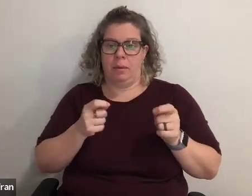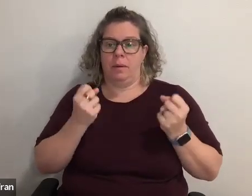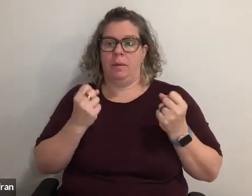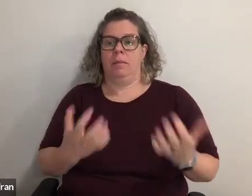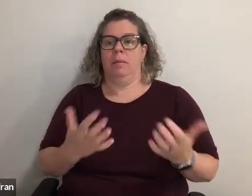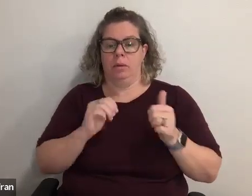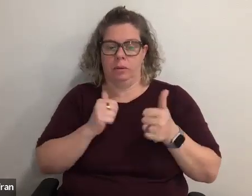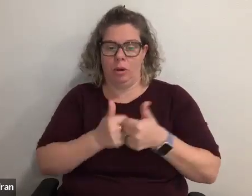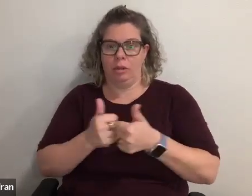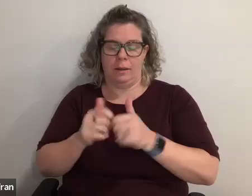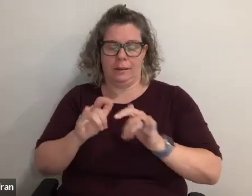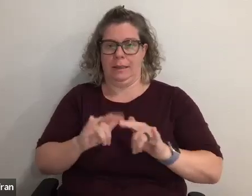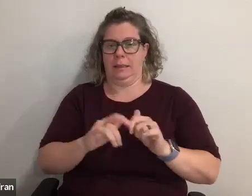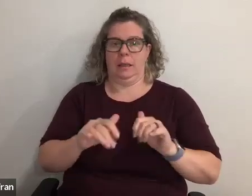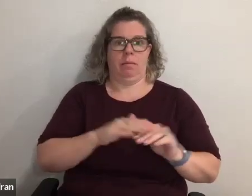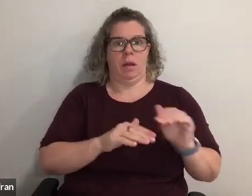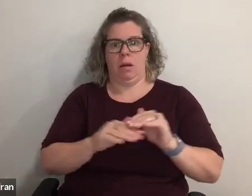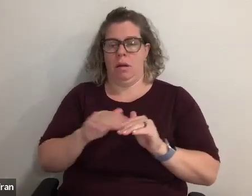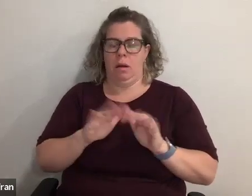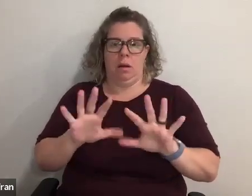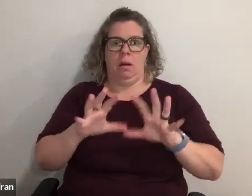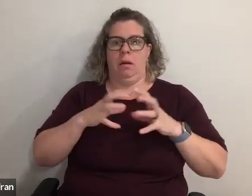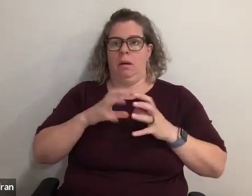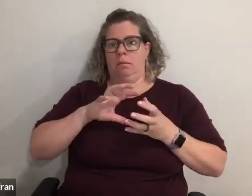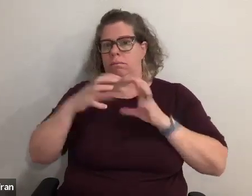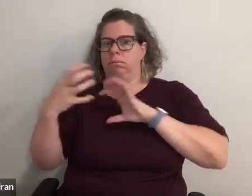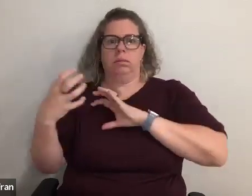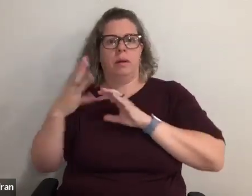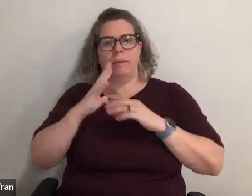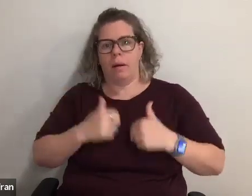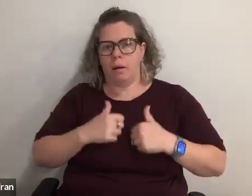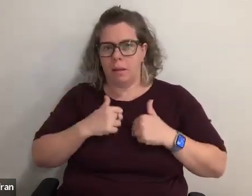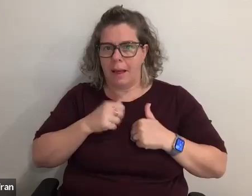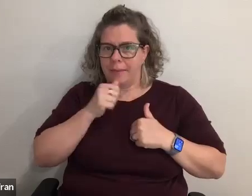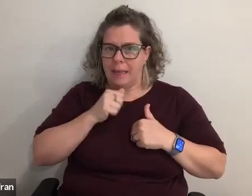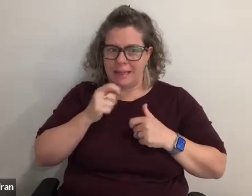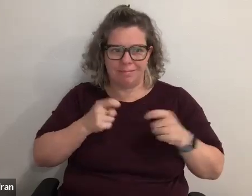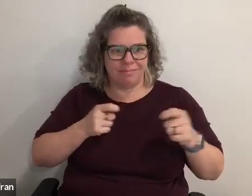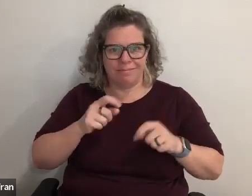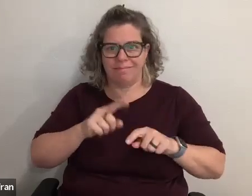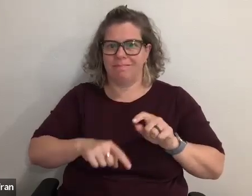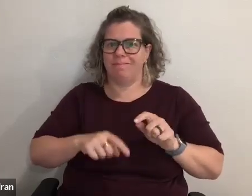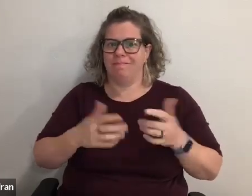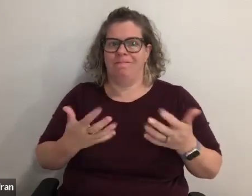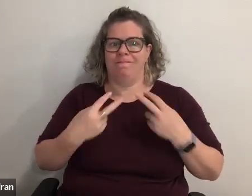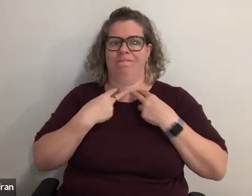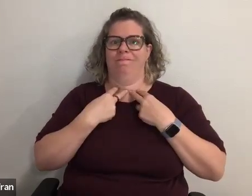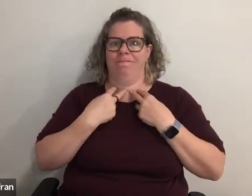multiple challenges at the same time that are really causing them to have a hard time to cope with whatever it is that's going on in their